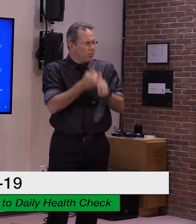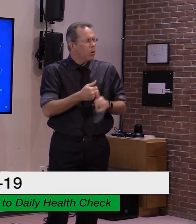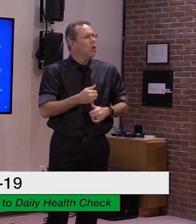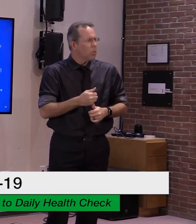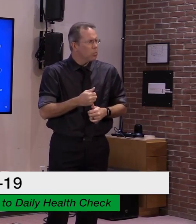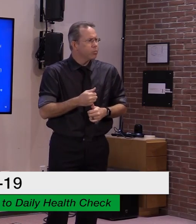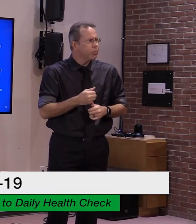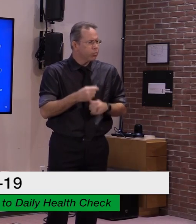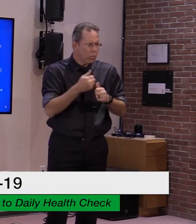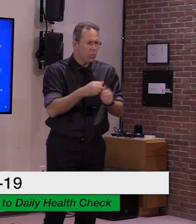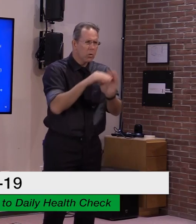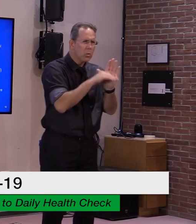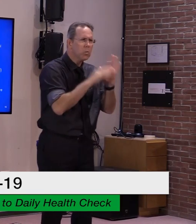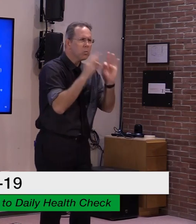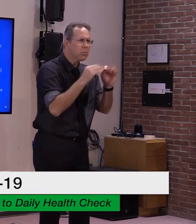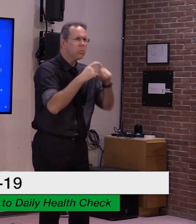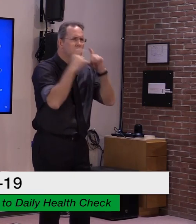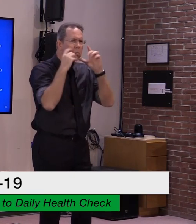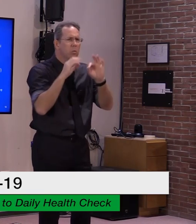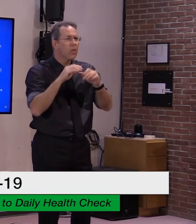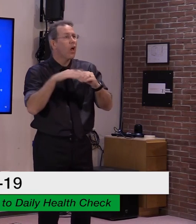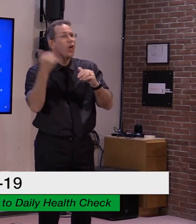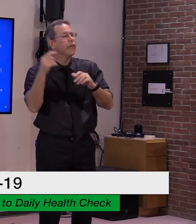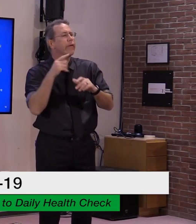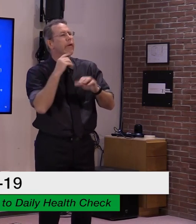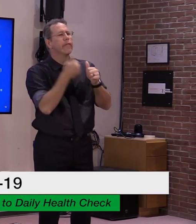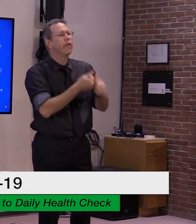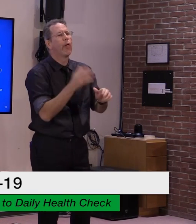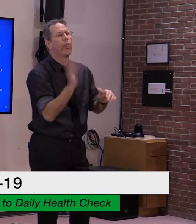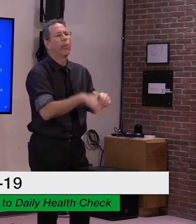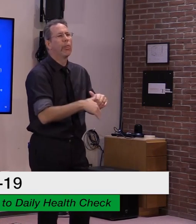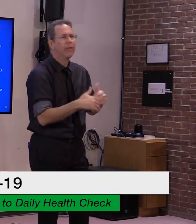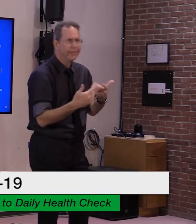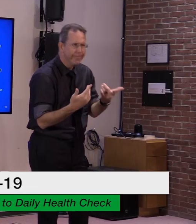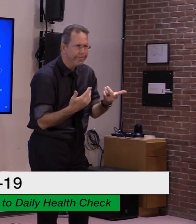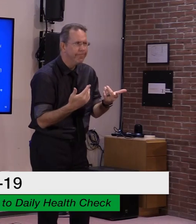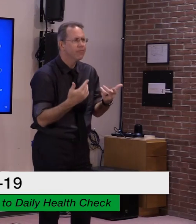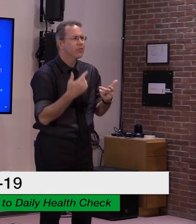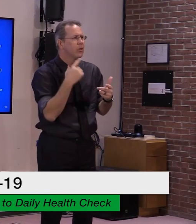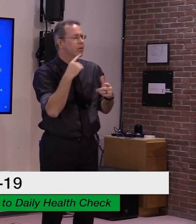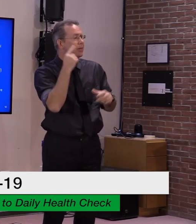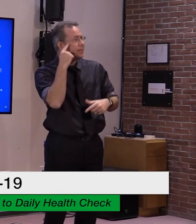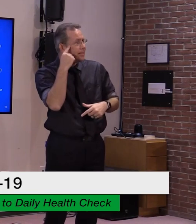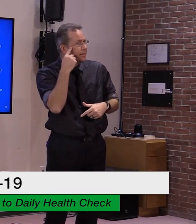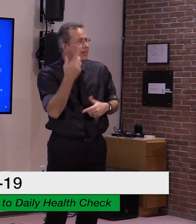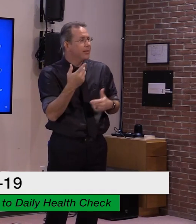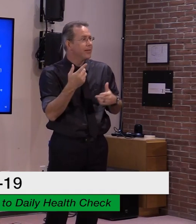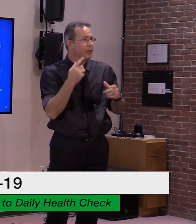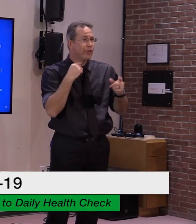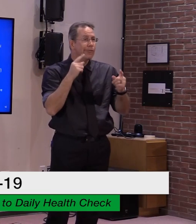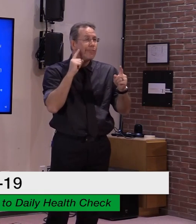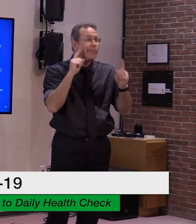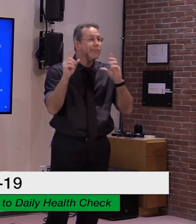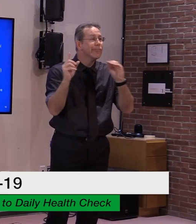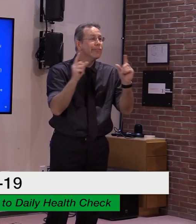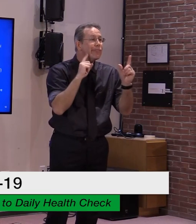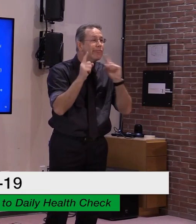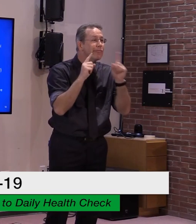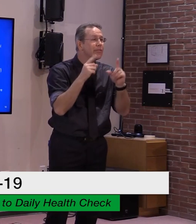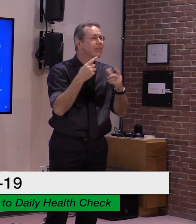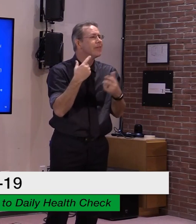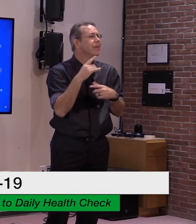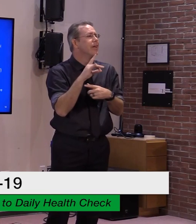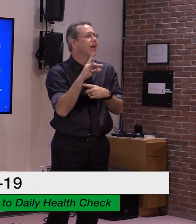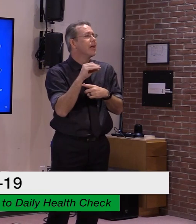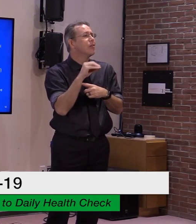but unfortunately national surveys indicate that 38 percent of individuals are still planning to have holiday gatherings with